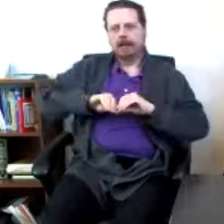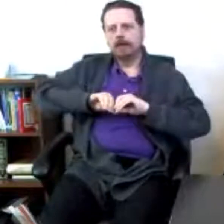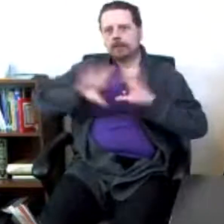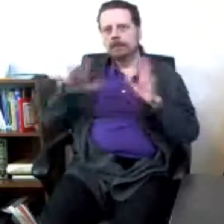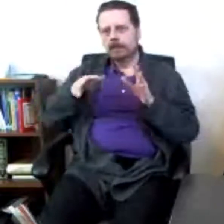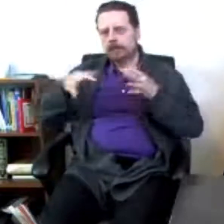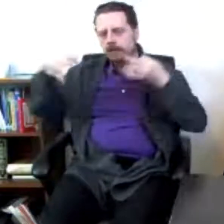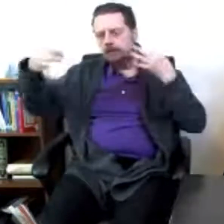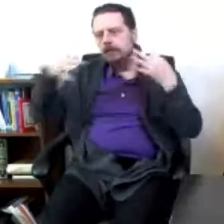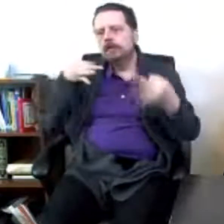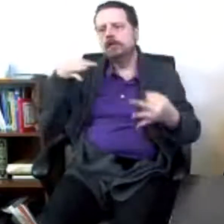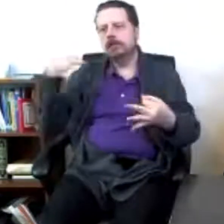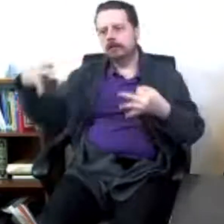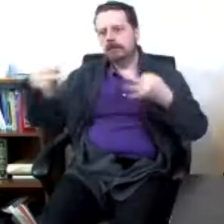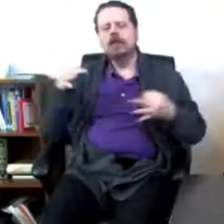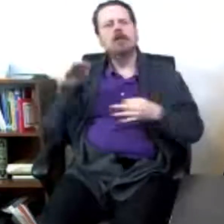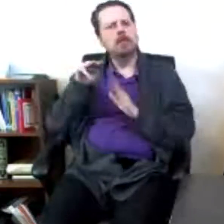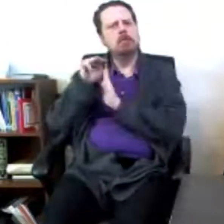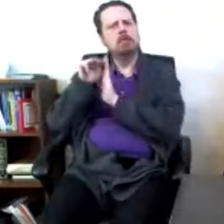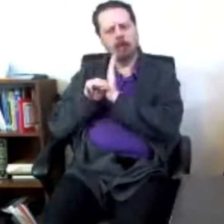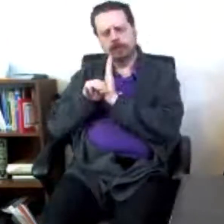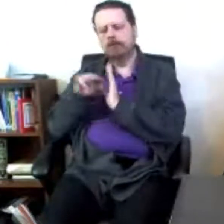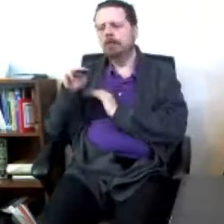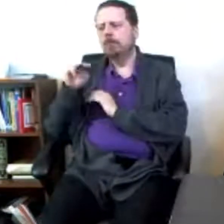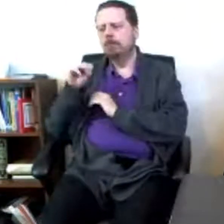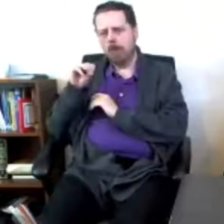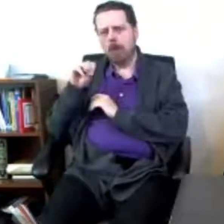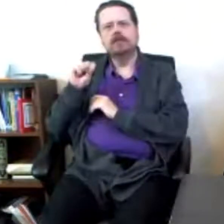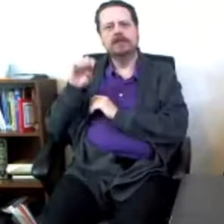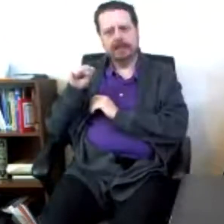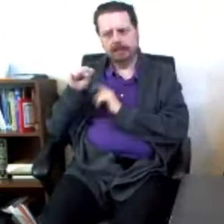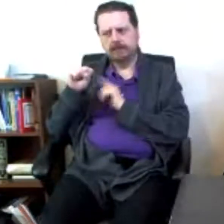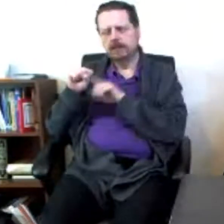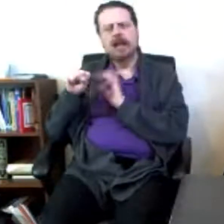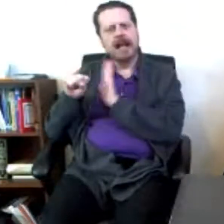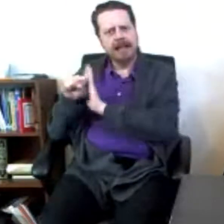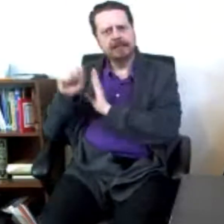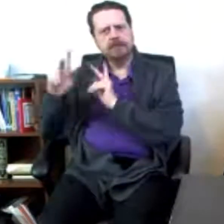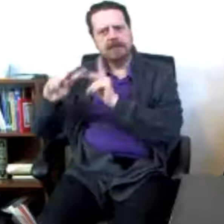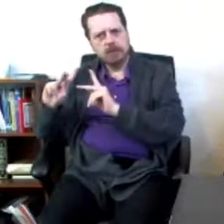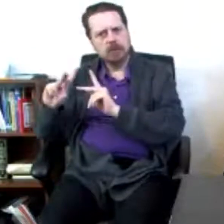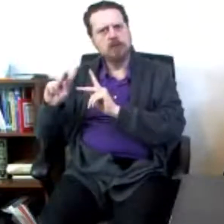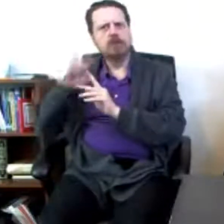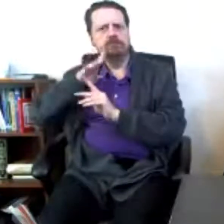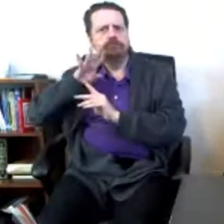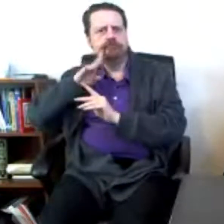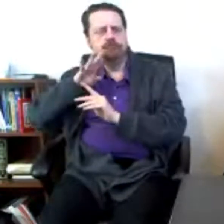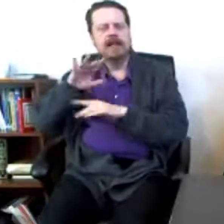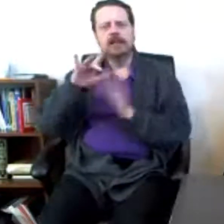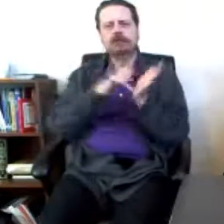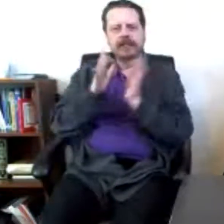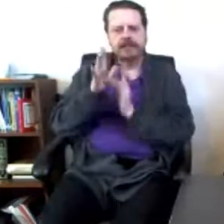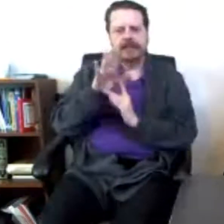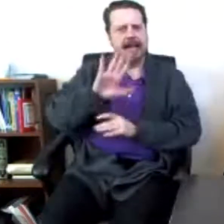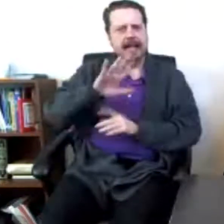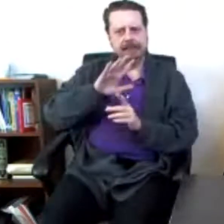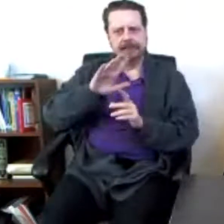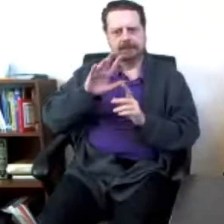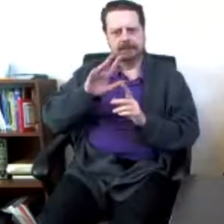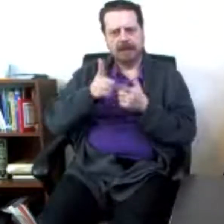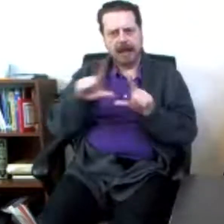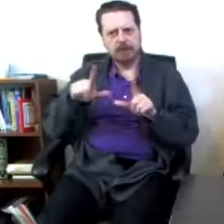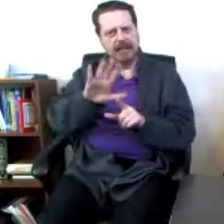Moses spoke the language of his people. Jesus spoke the language of his people. Muhammad spoke the language of his